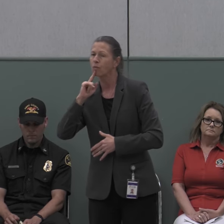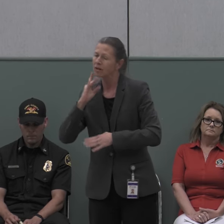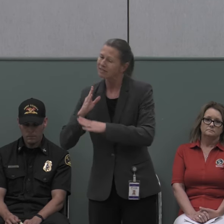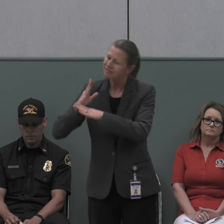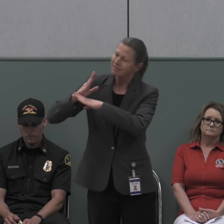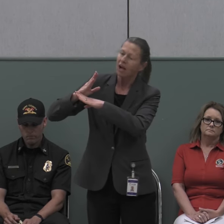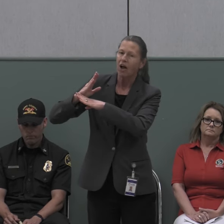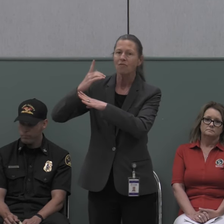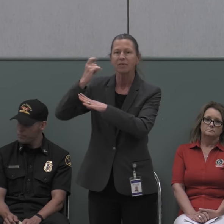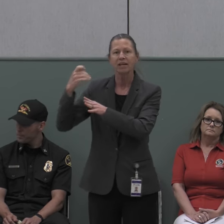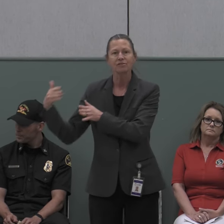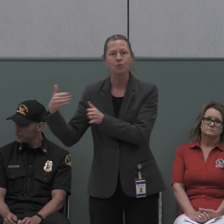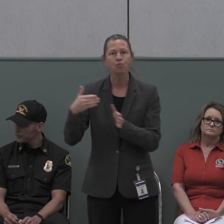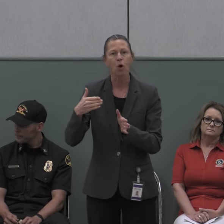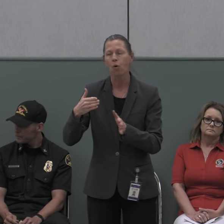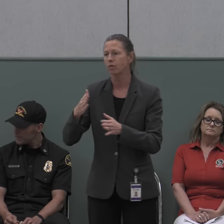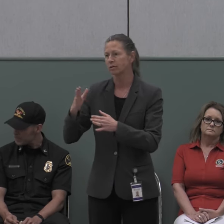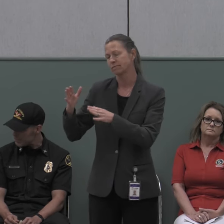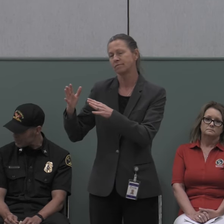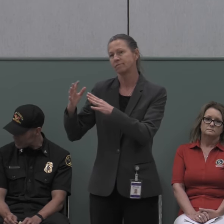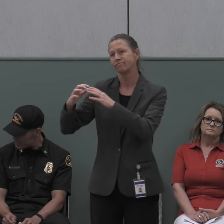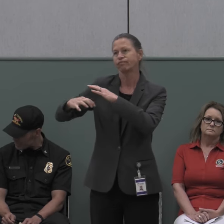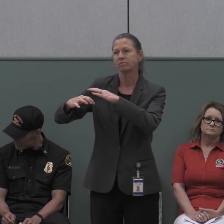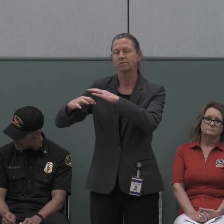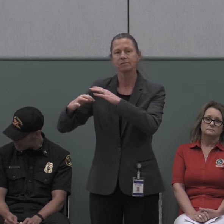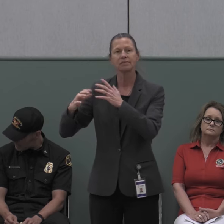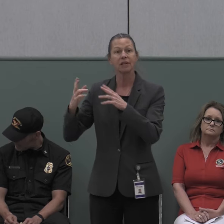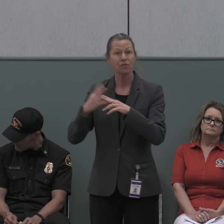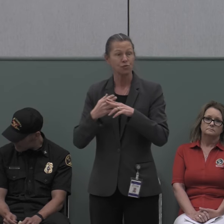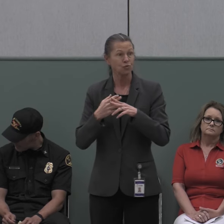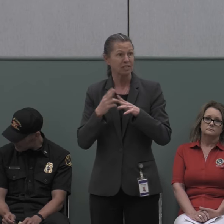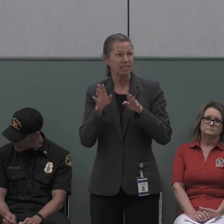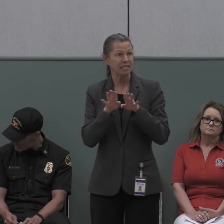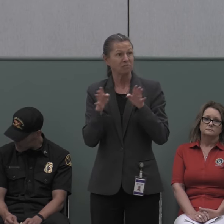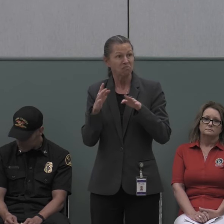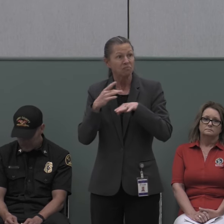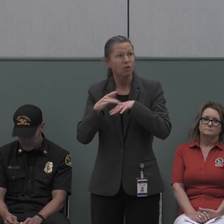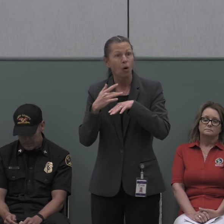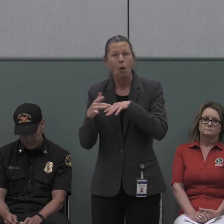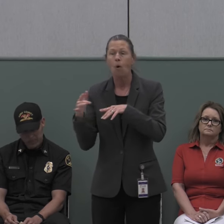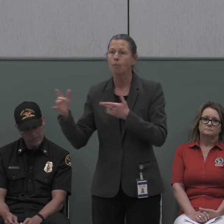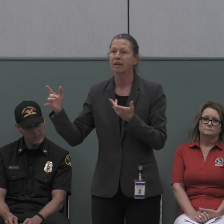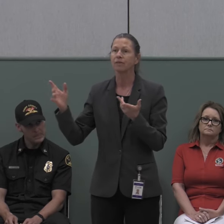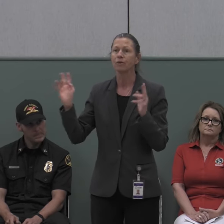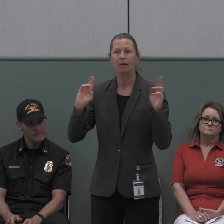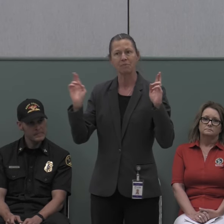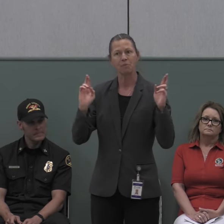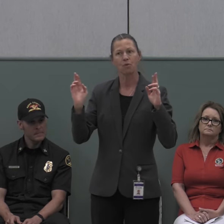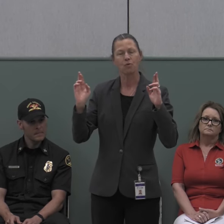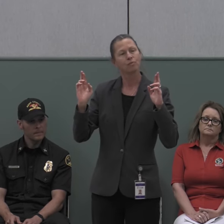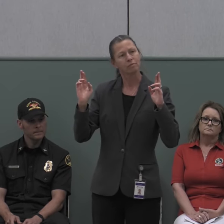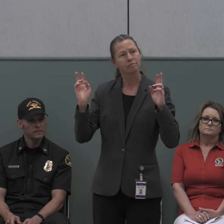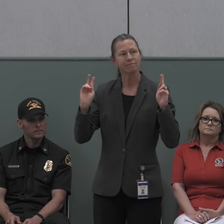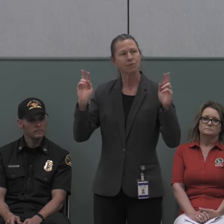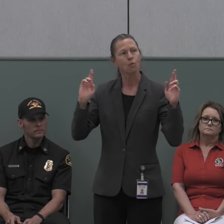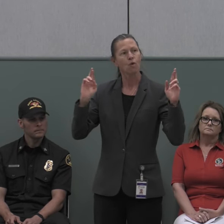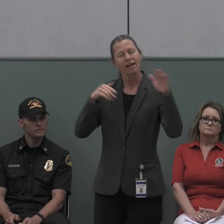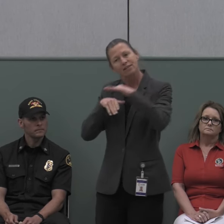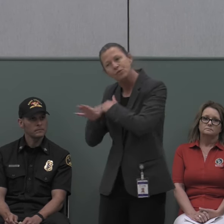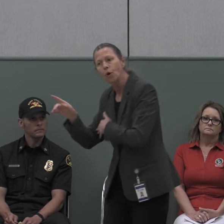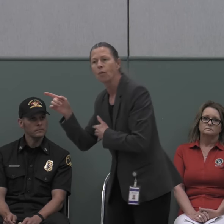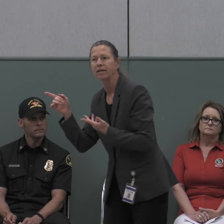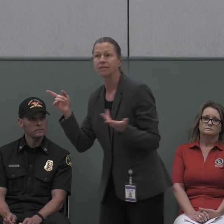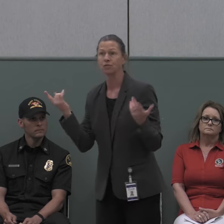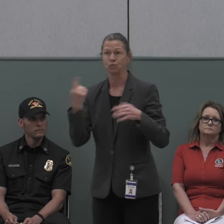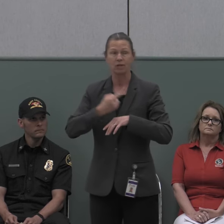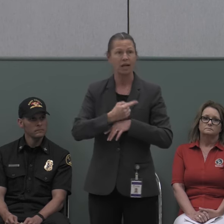as soon as your road closures opened up yesterday, we had Red Cross vehicles prepared and ready to roll into town. Today, we had 4